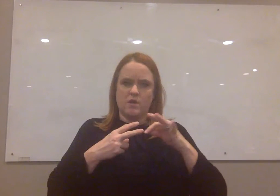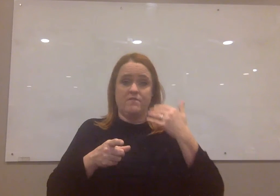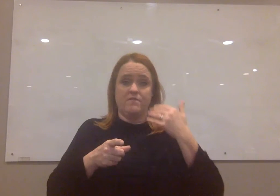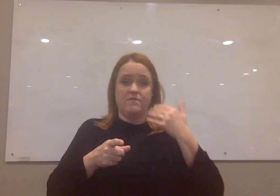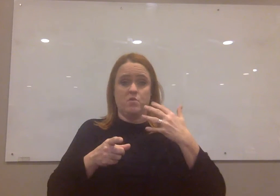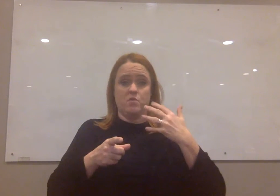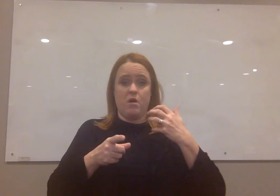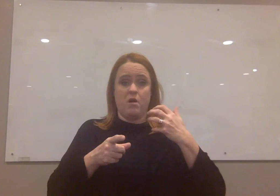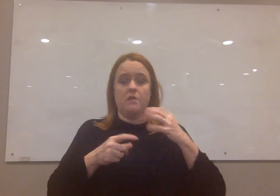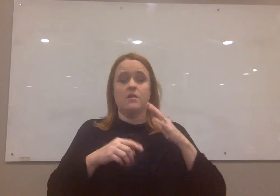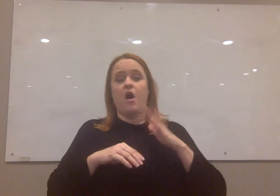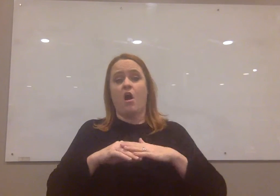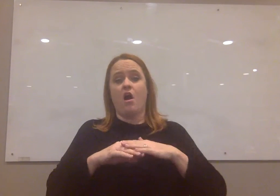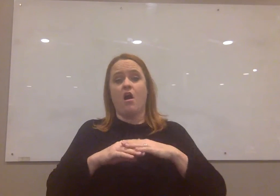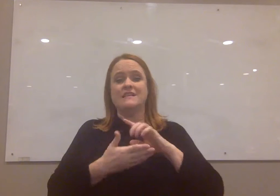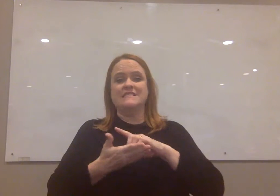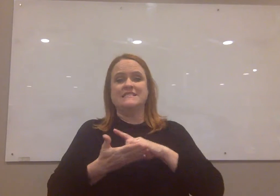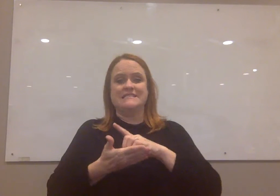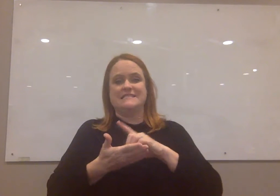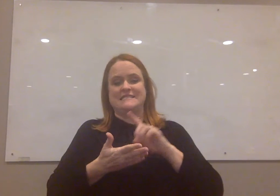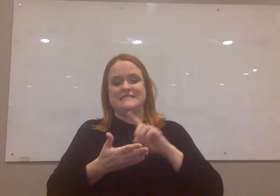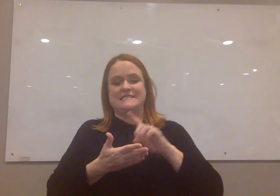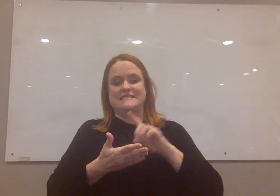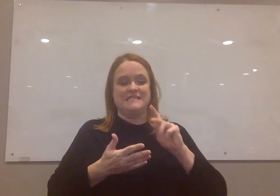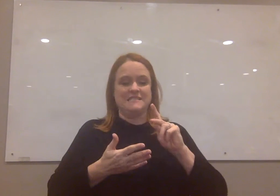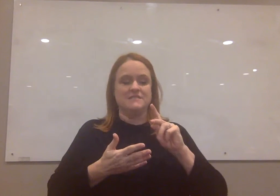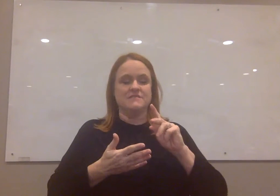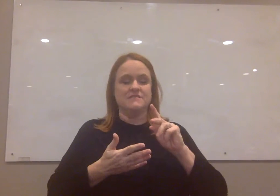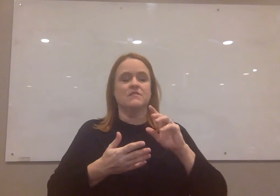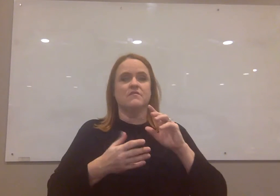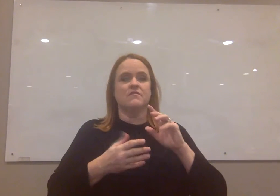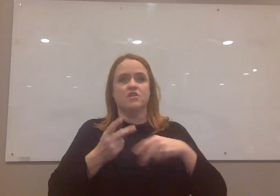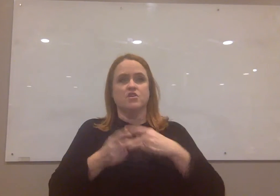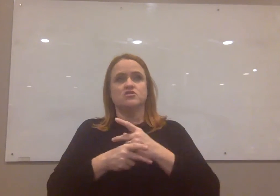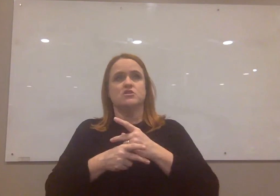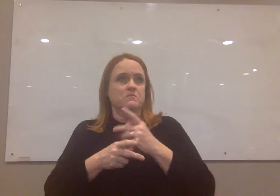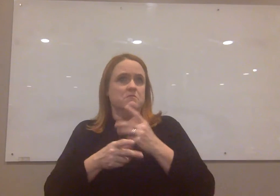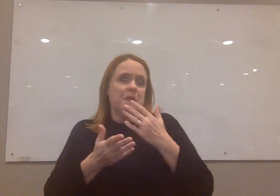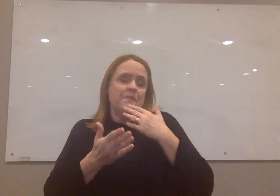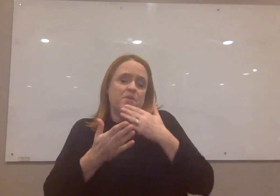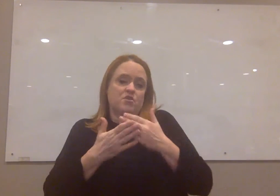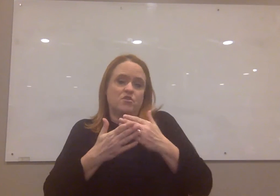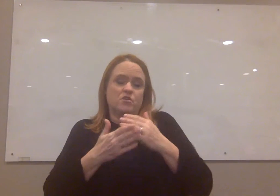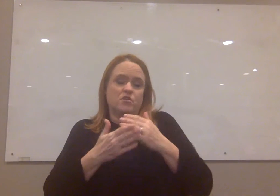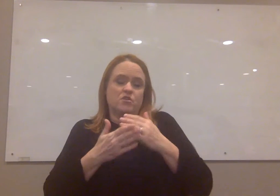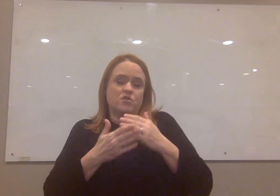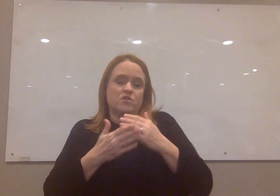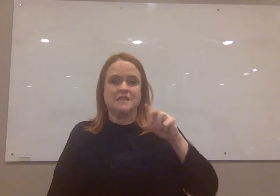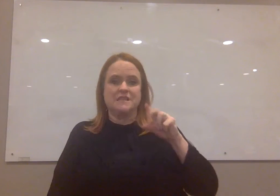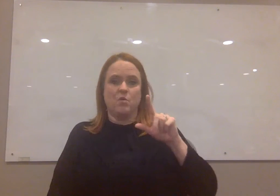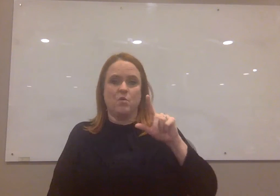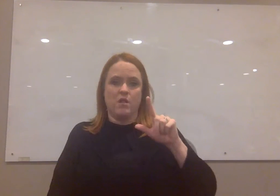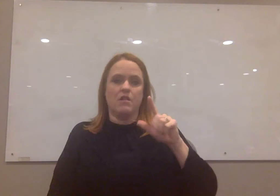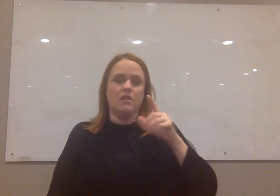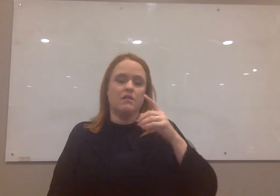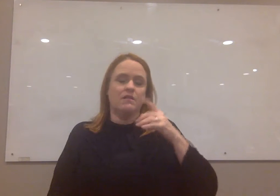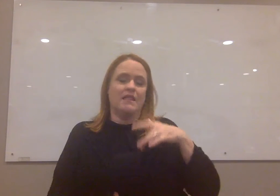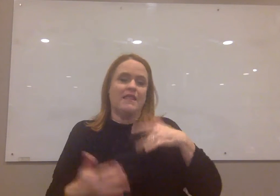SQLite, maybe it's a good idea to use SQLite if you want to be able to read it with normal SQLite tools for debugging purposes. That'd be the one reason I can think to use it.